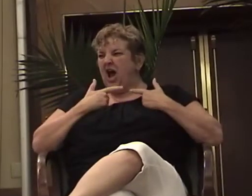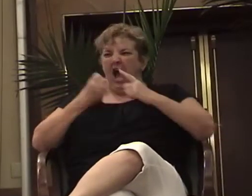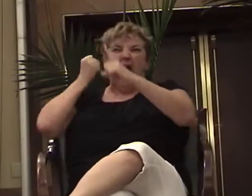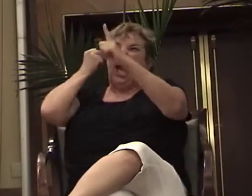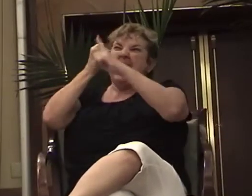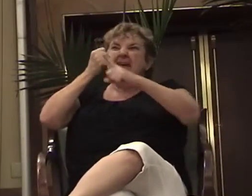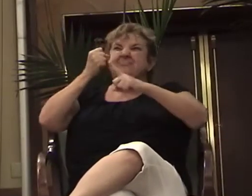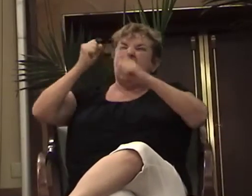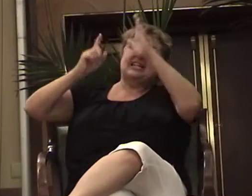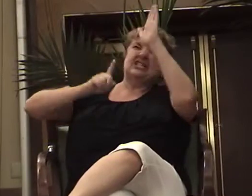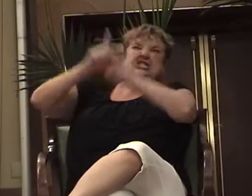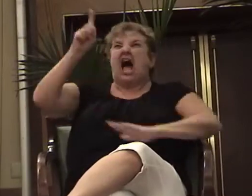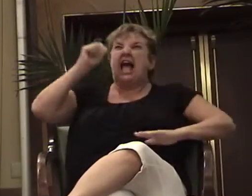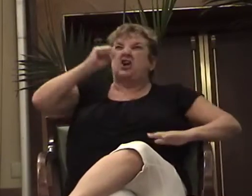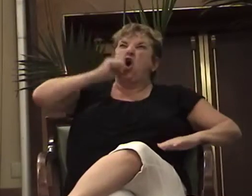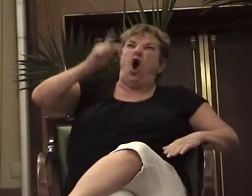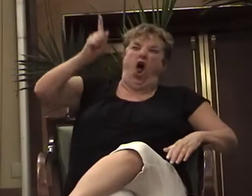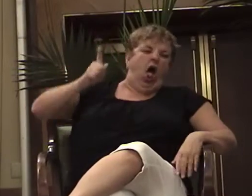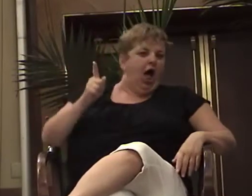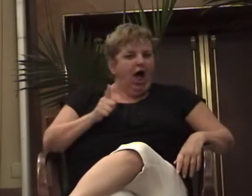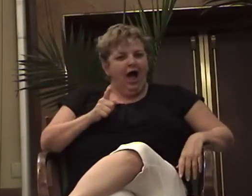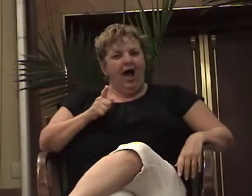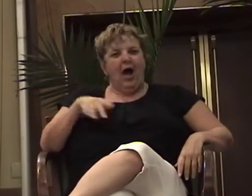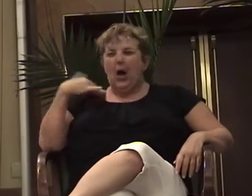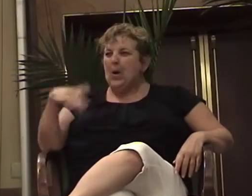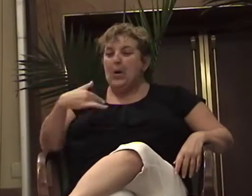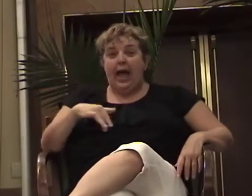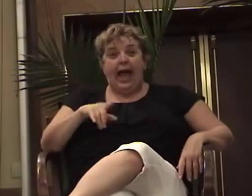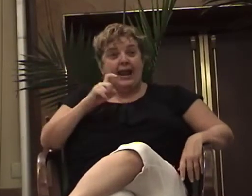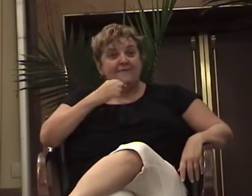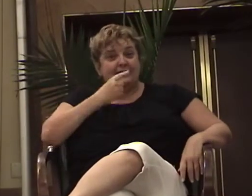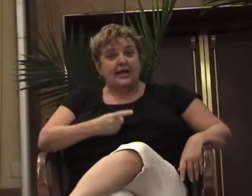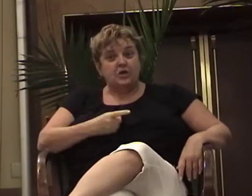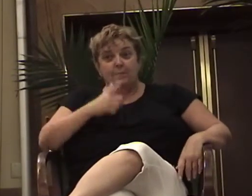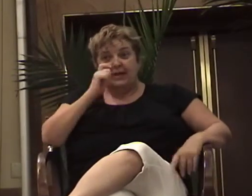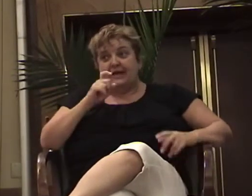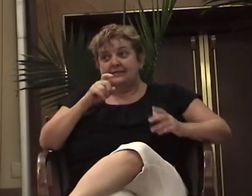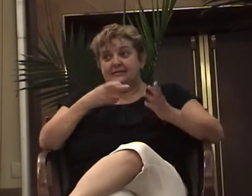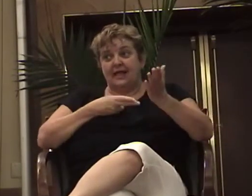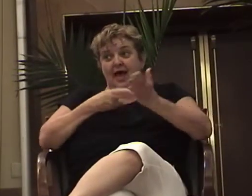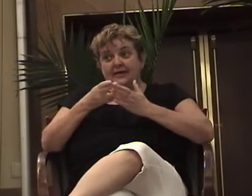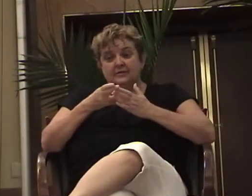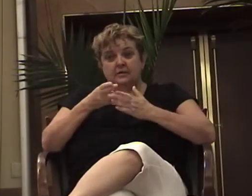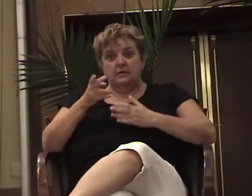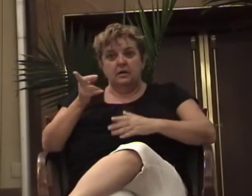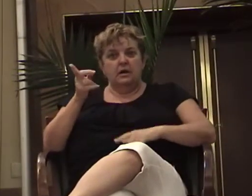giant. And now I must tell you, because of the honesty of this program, that Squeaky didn't budge when I hit